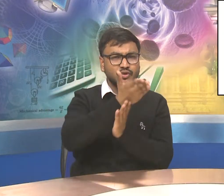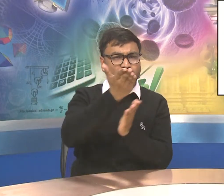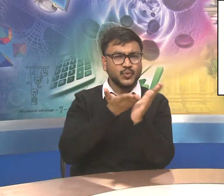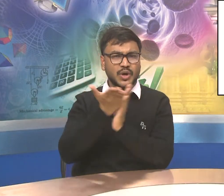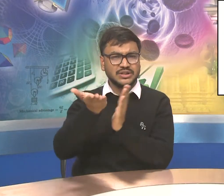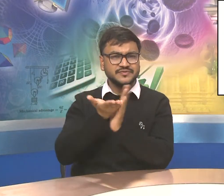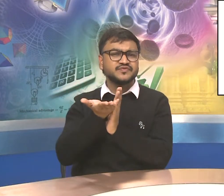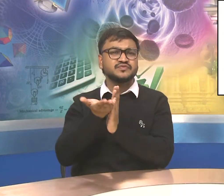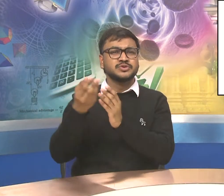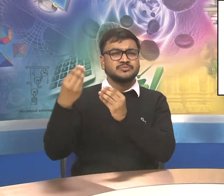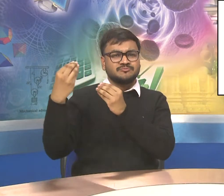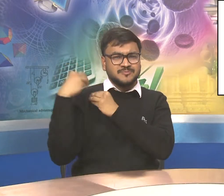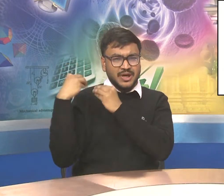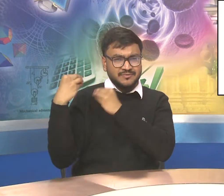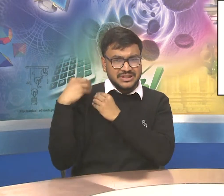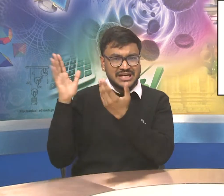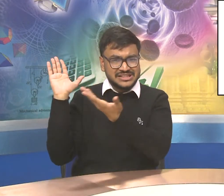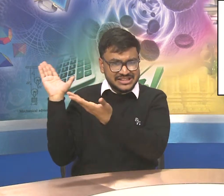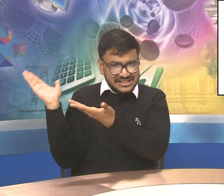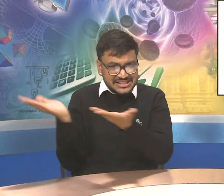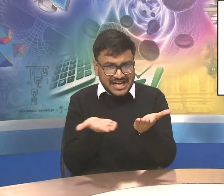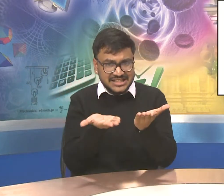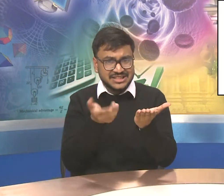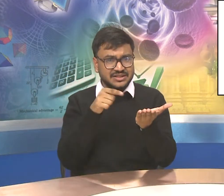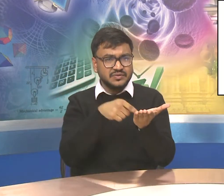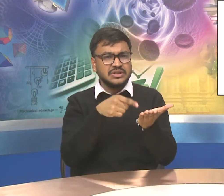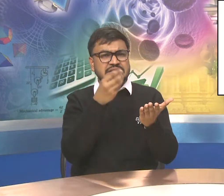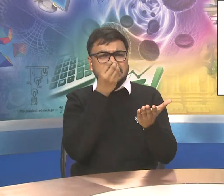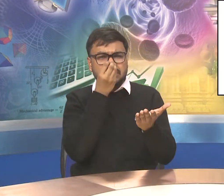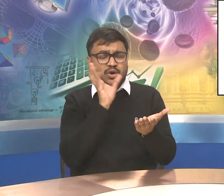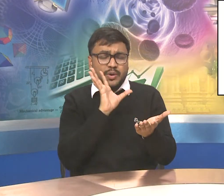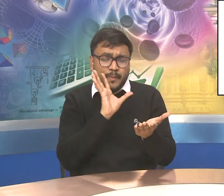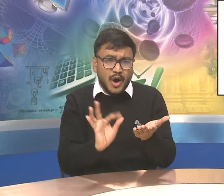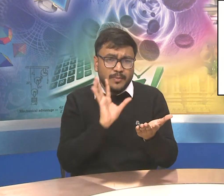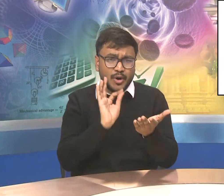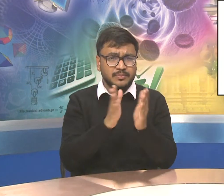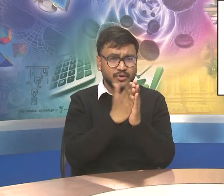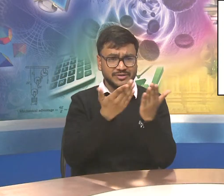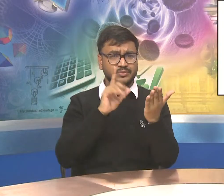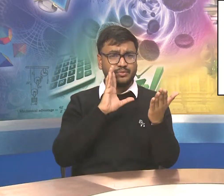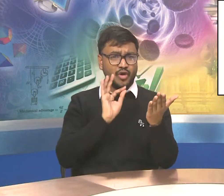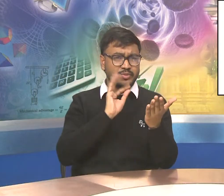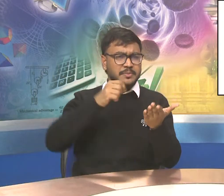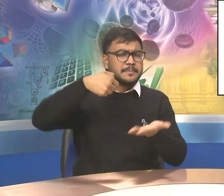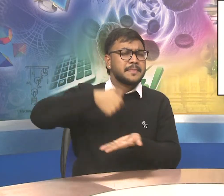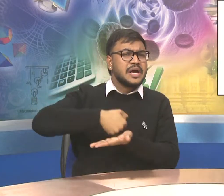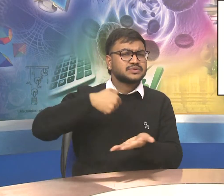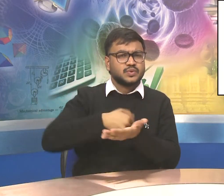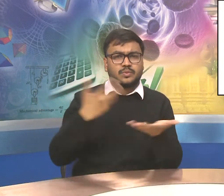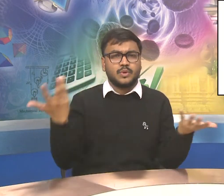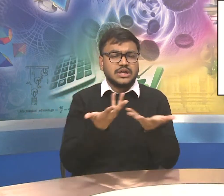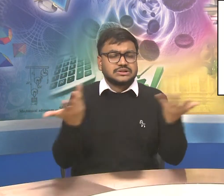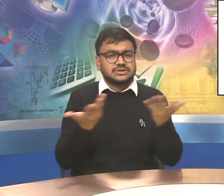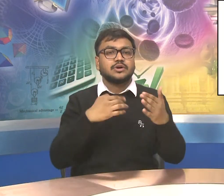Now we will look what is basic or essential services rendered by all type of libraries.